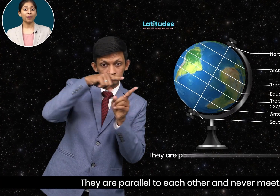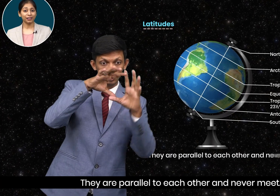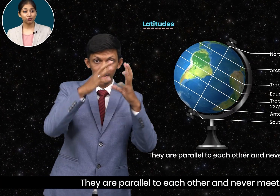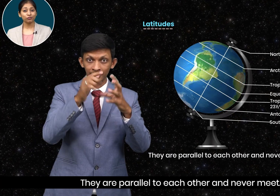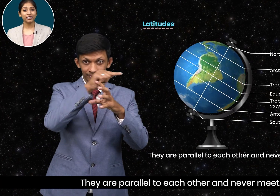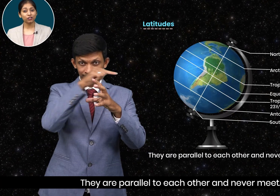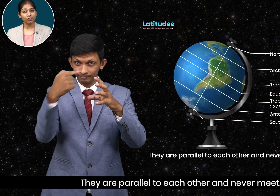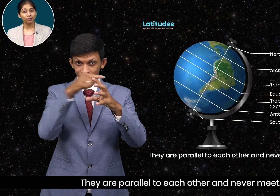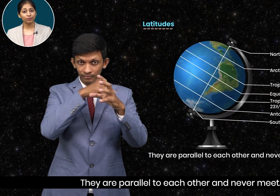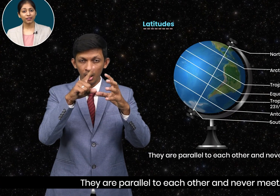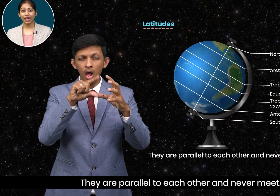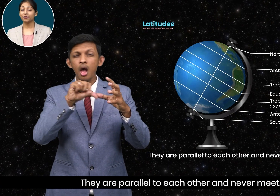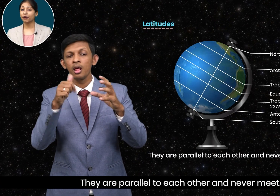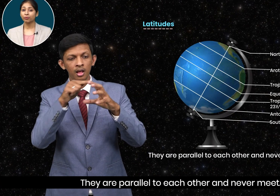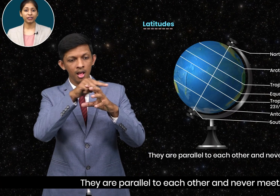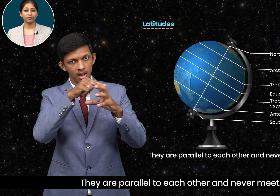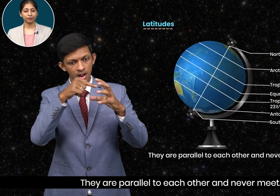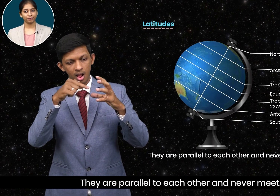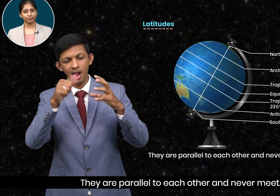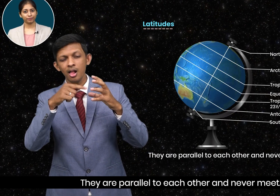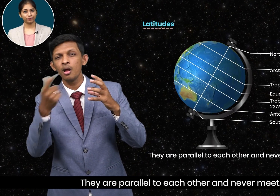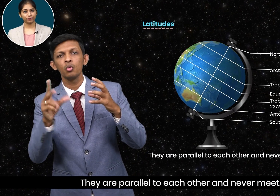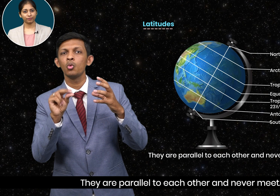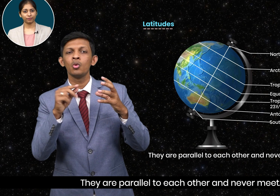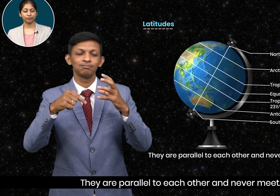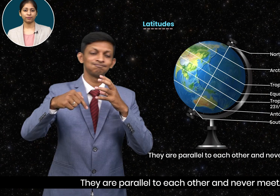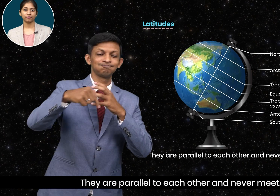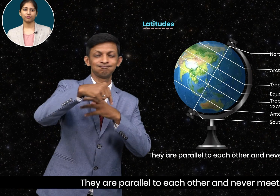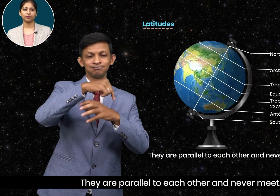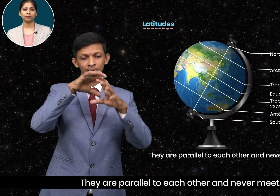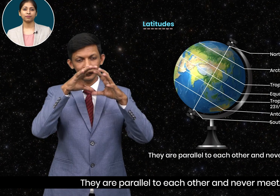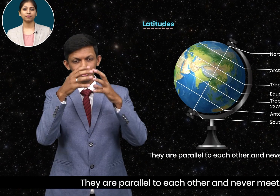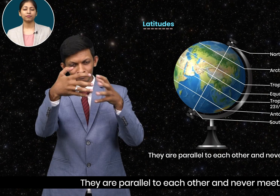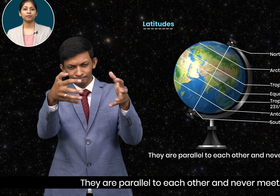They are parallel to each other and never meet.